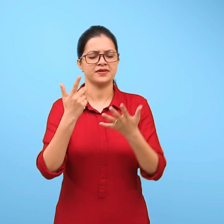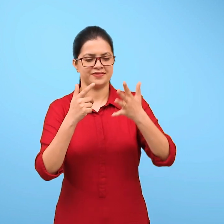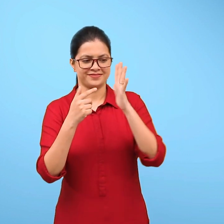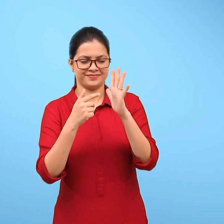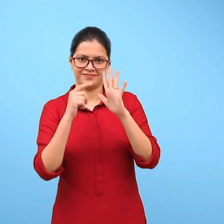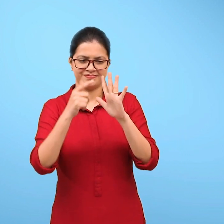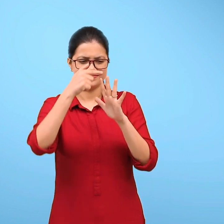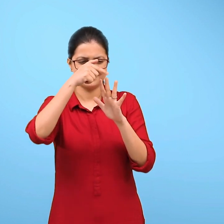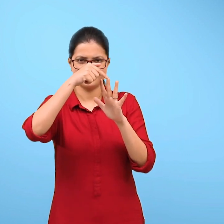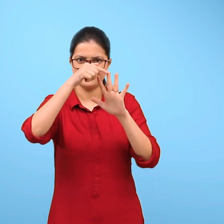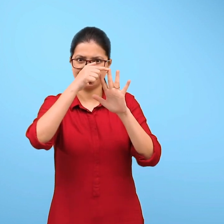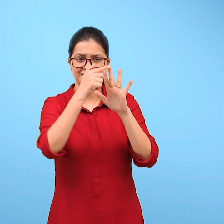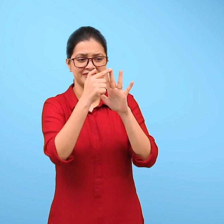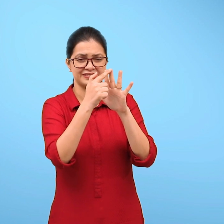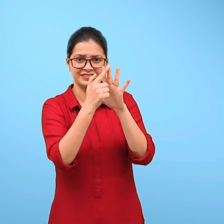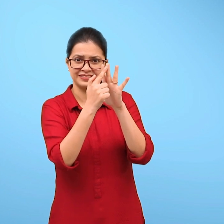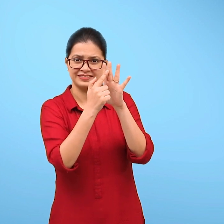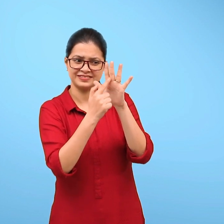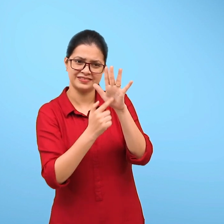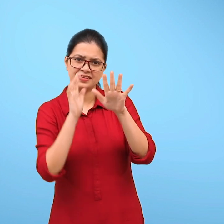How many bones does your middle finger have?